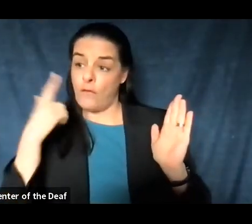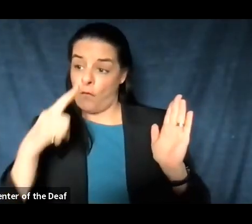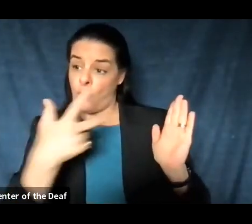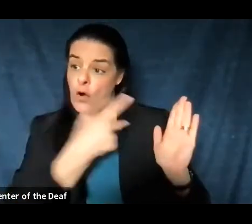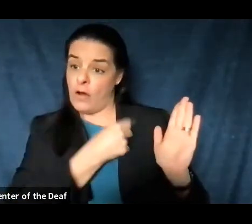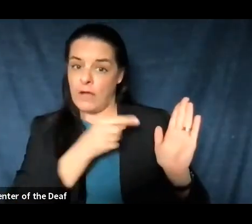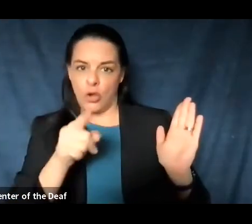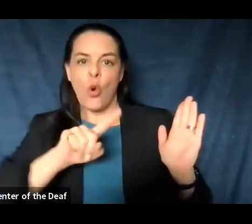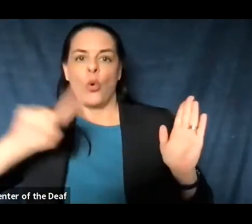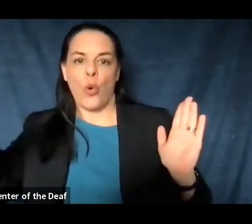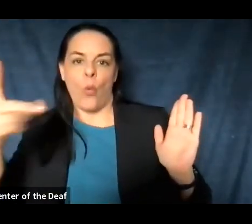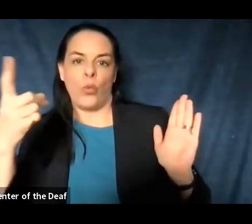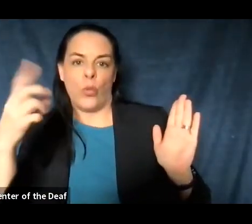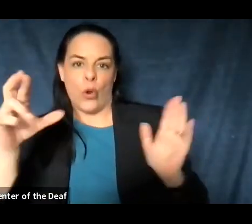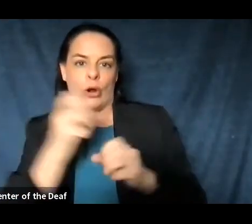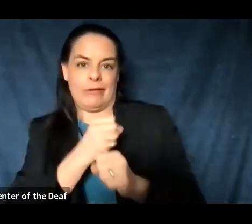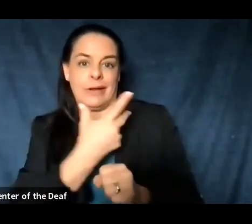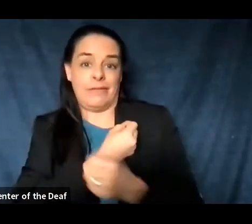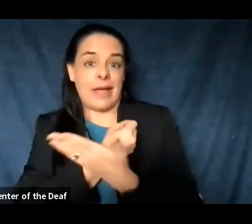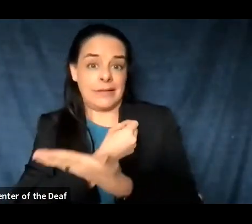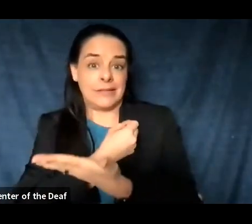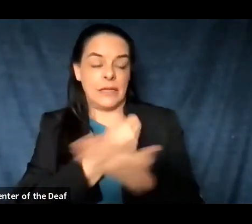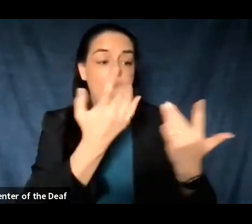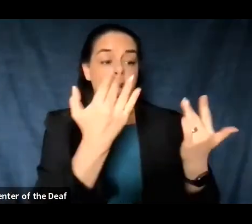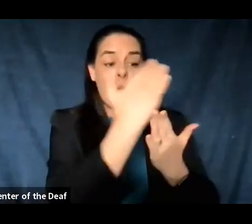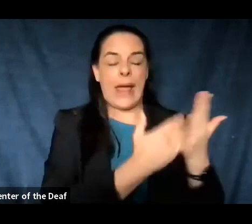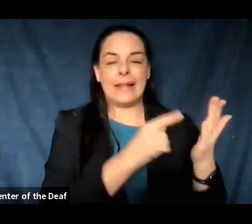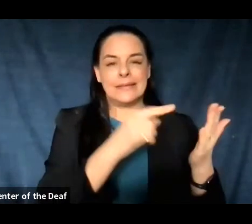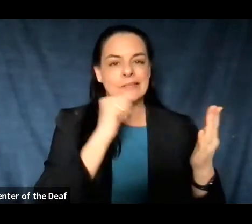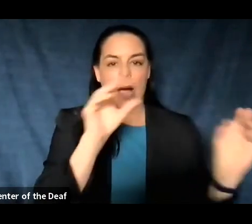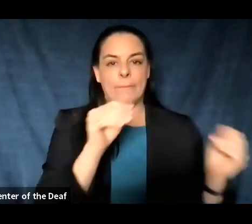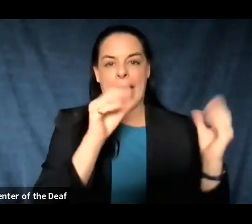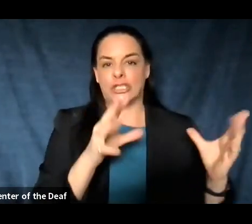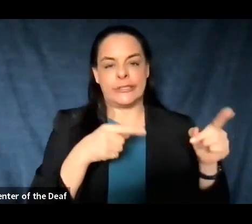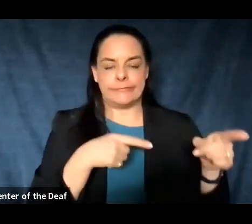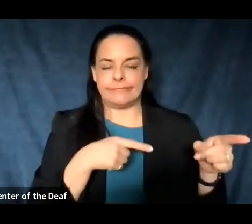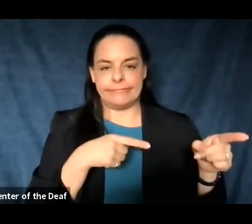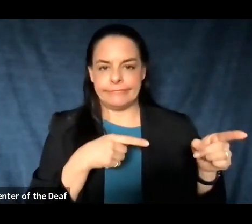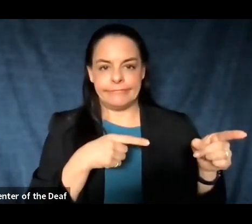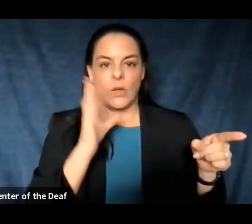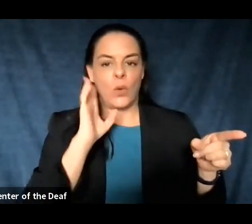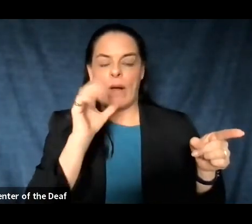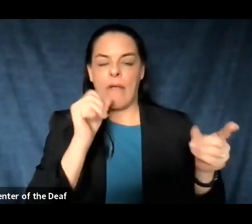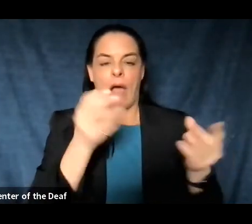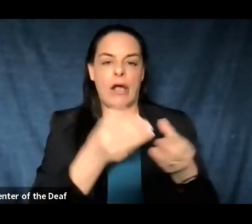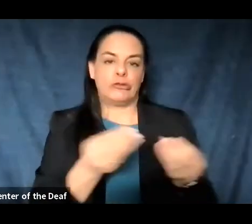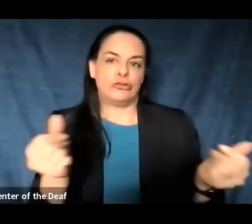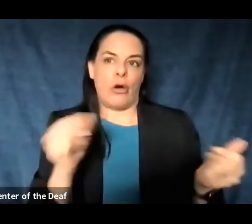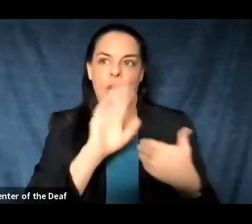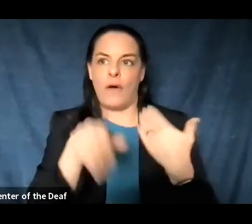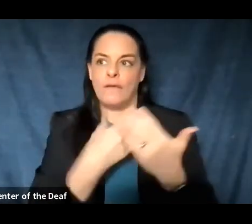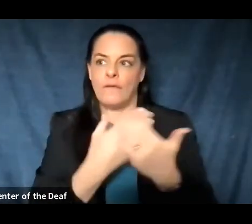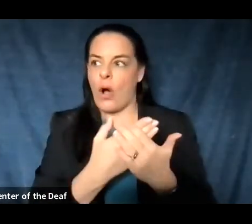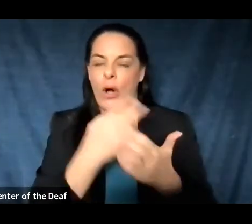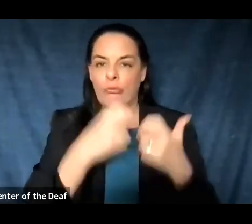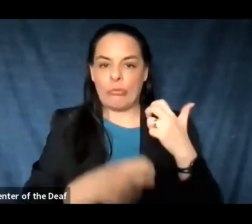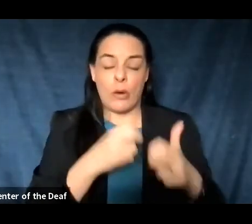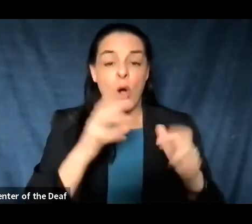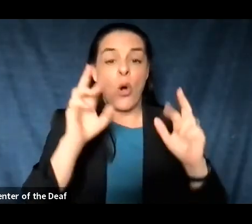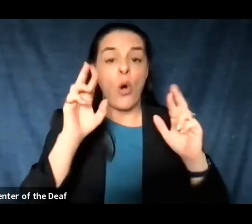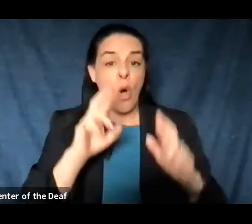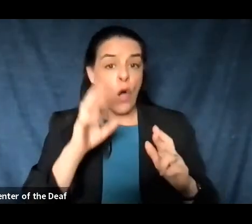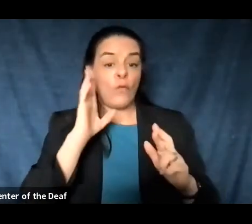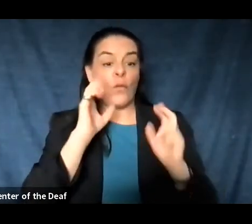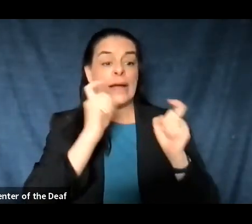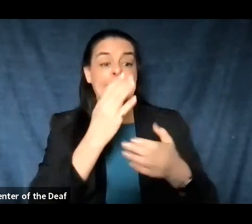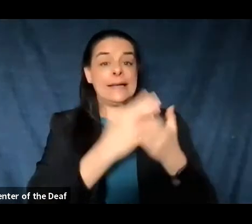vaccinated. The wait list is not a magic bullet. It's not a silver bullet. It's not going to solve all of this. It hopefully will give some people a